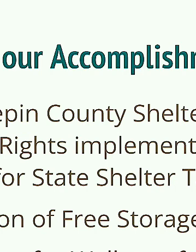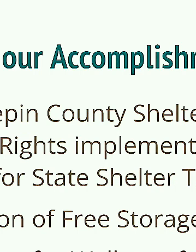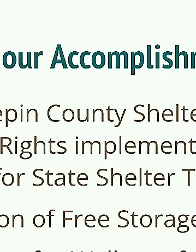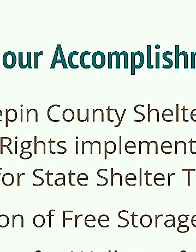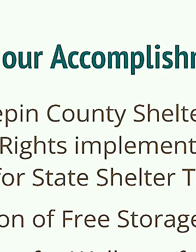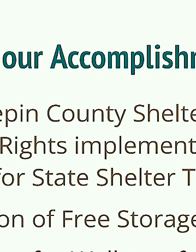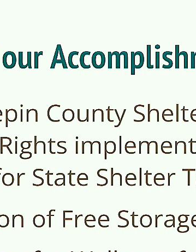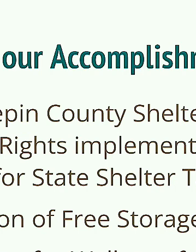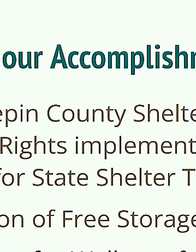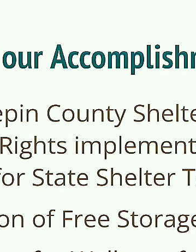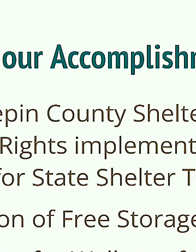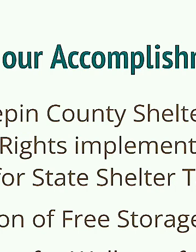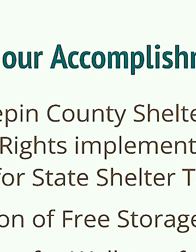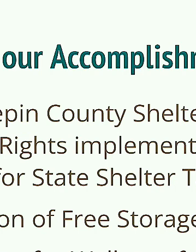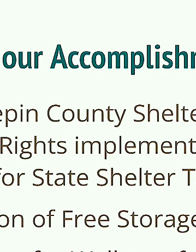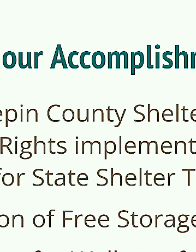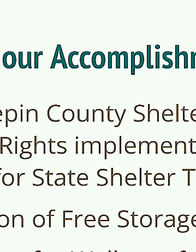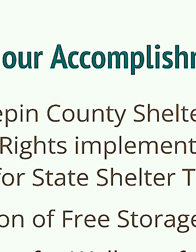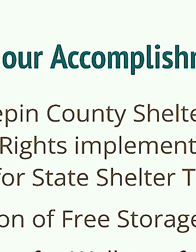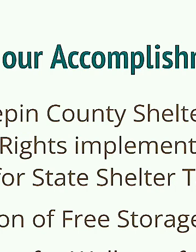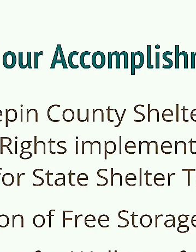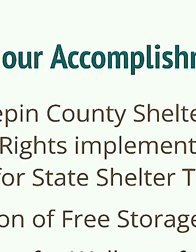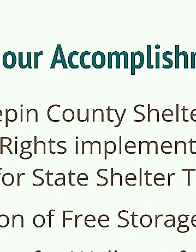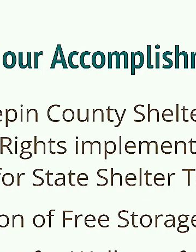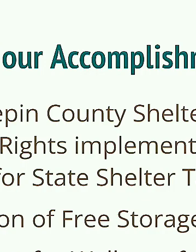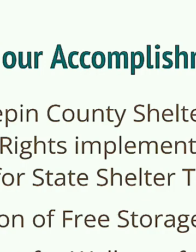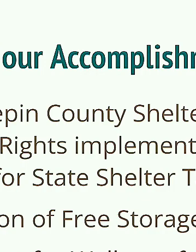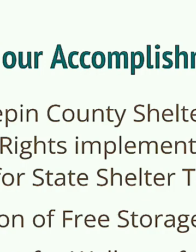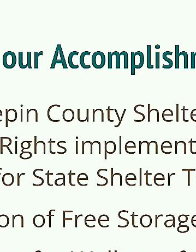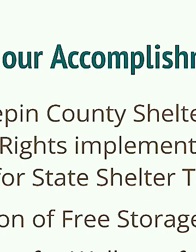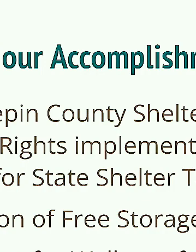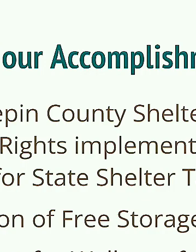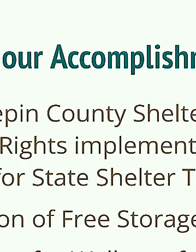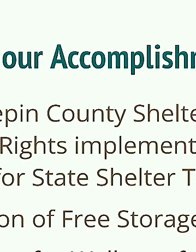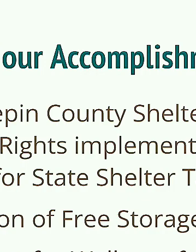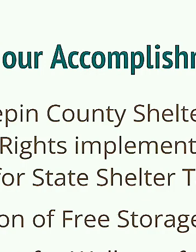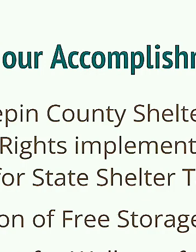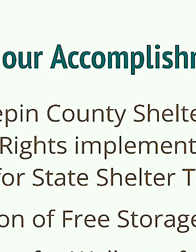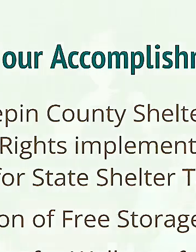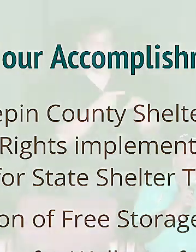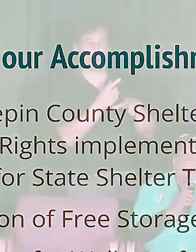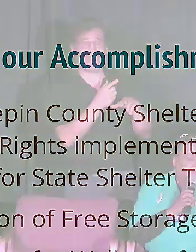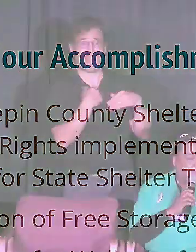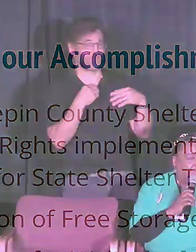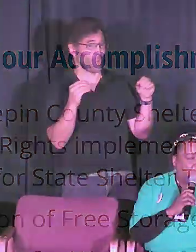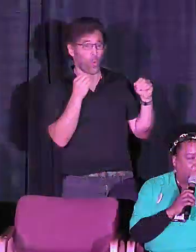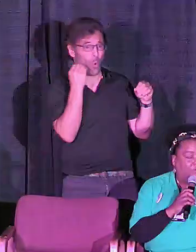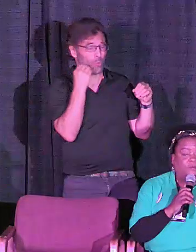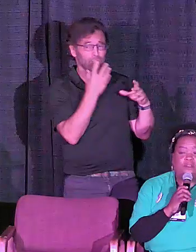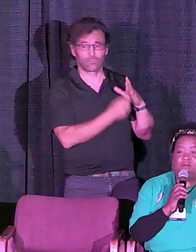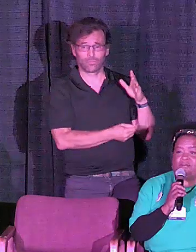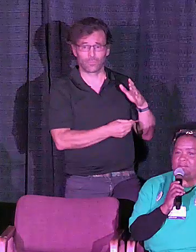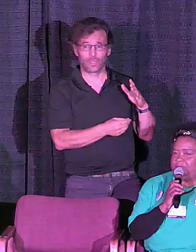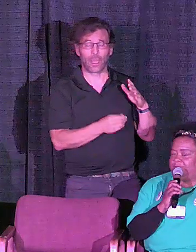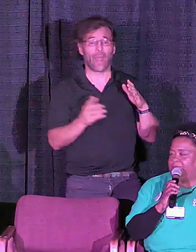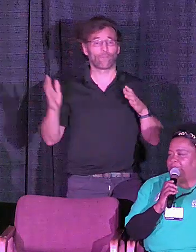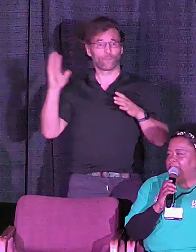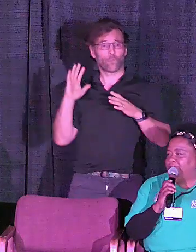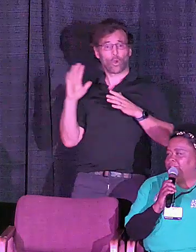our community and in our group over the years while they were homeless and formerly